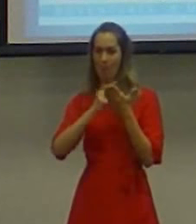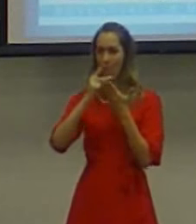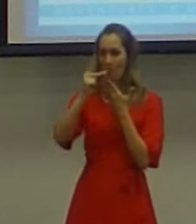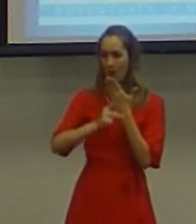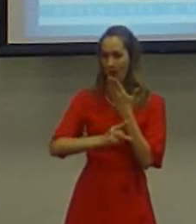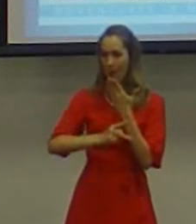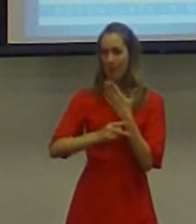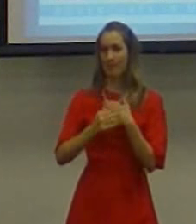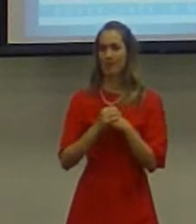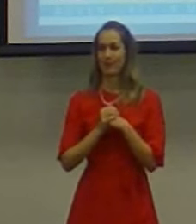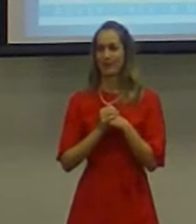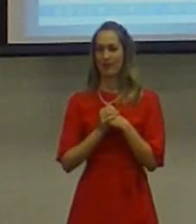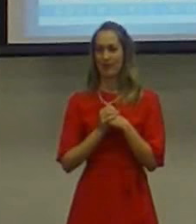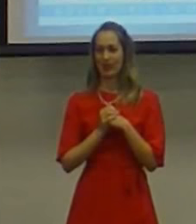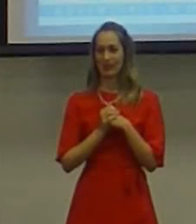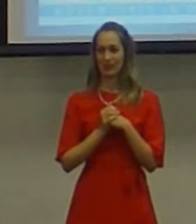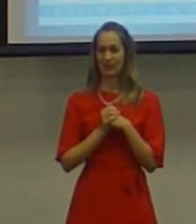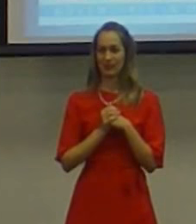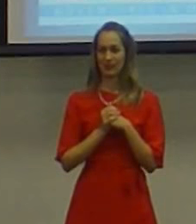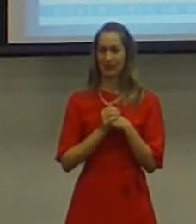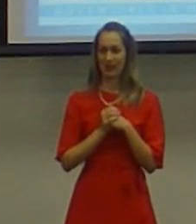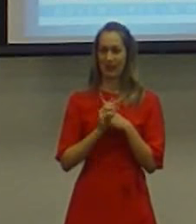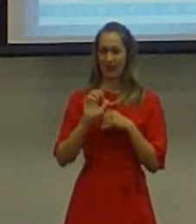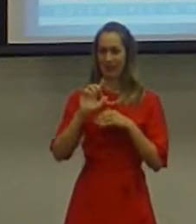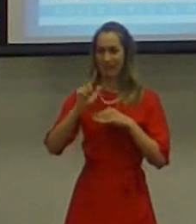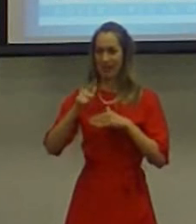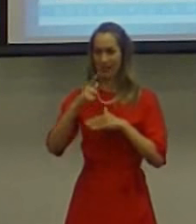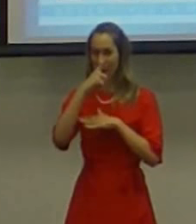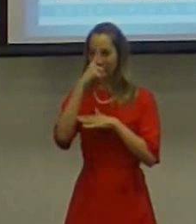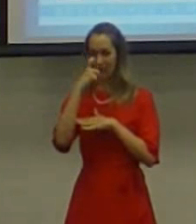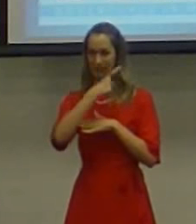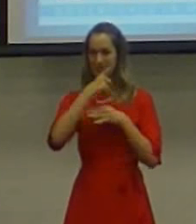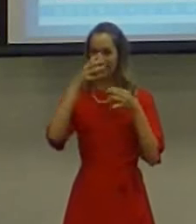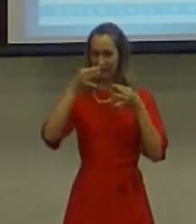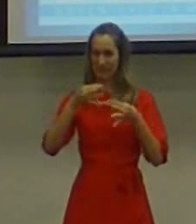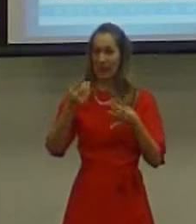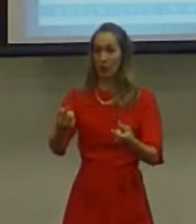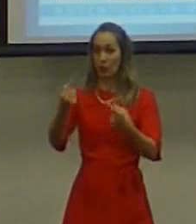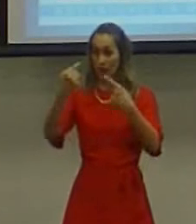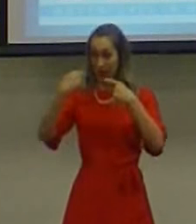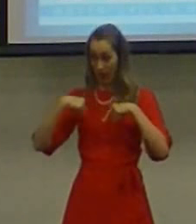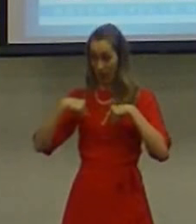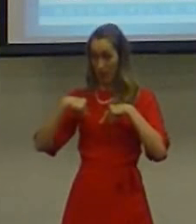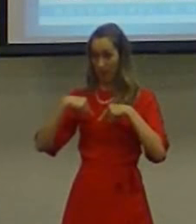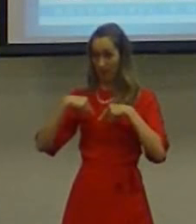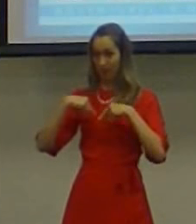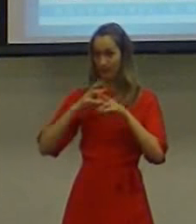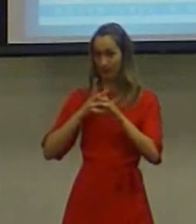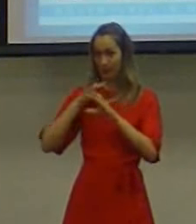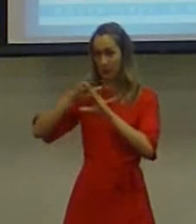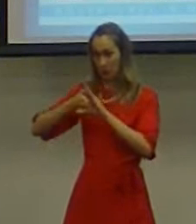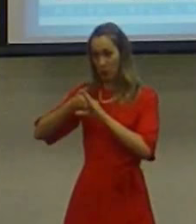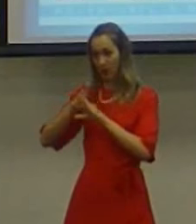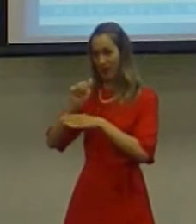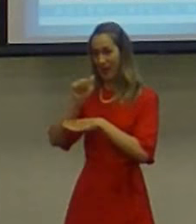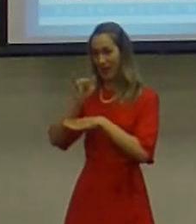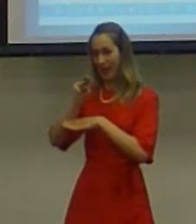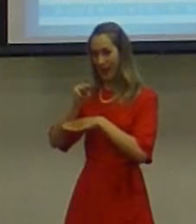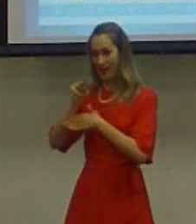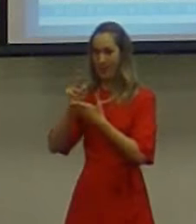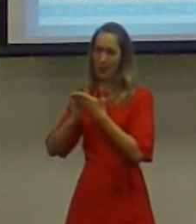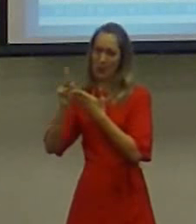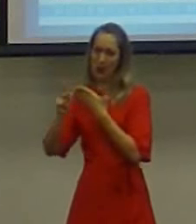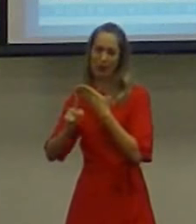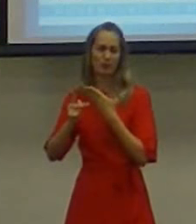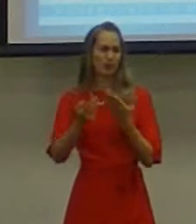And this is then later that same summer that he decides to come and be part of this, as you guys now know him. So, Fuzzy,